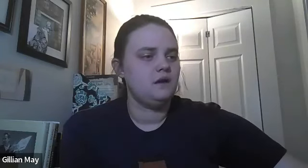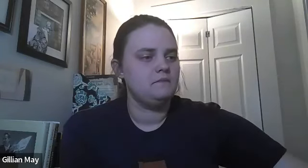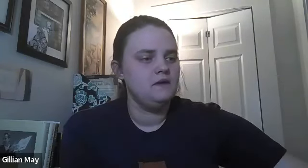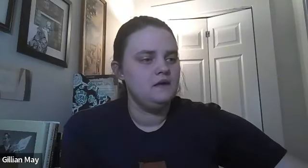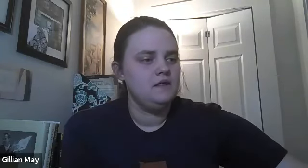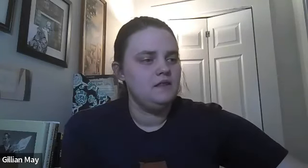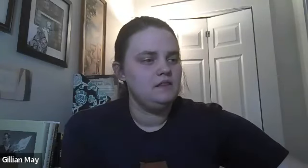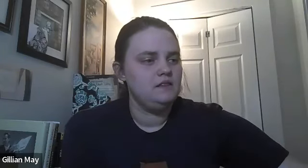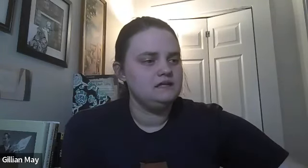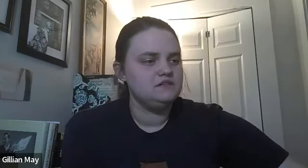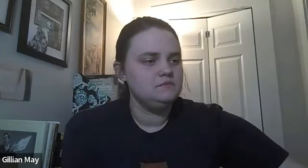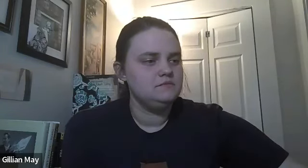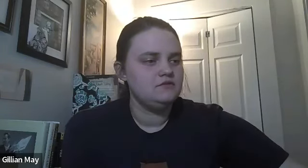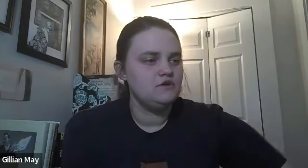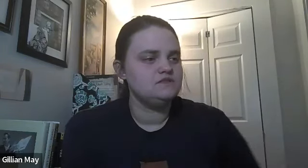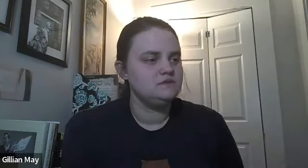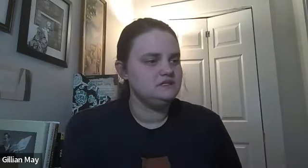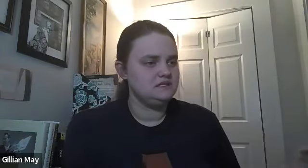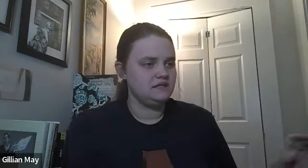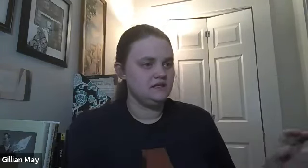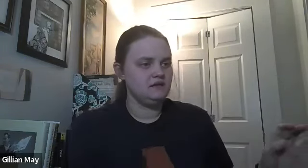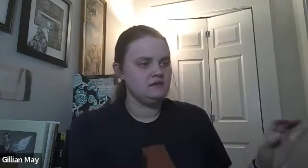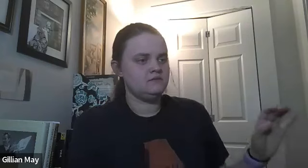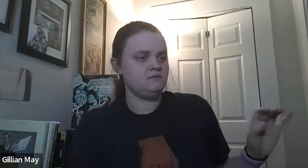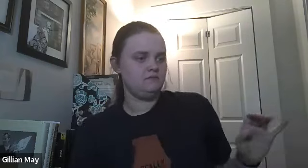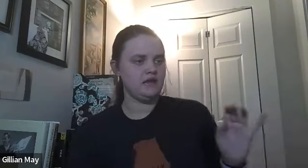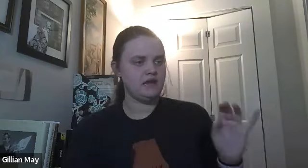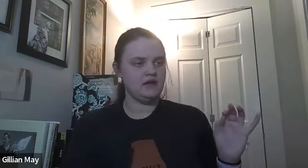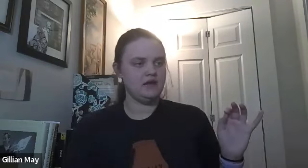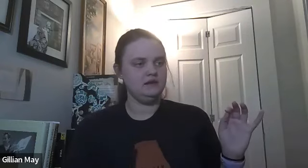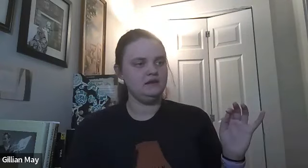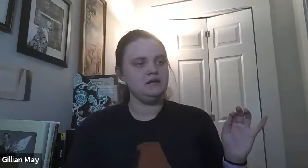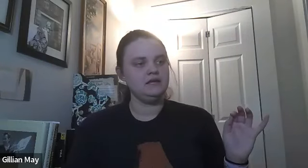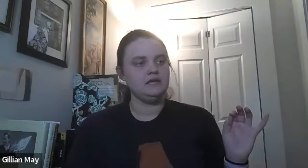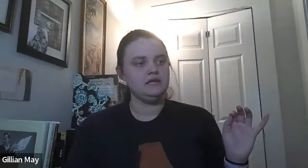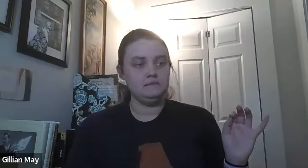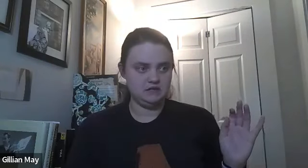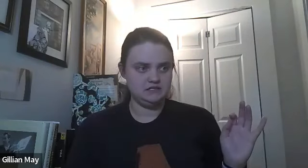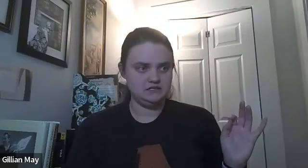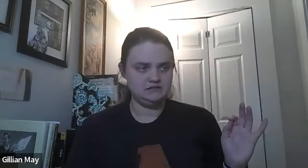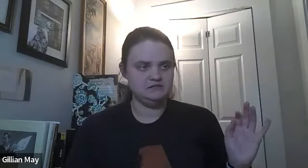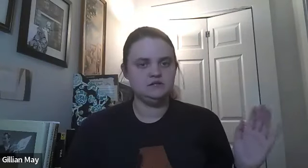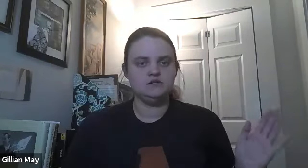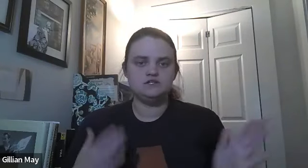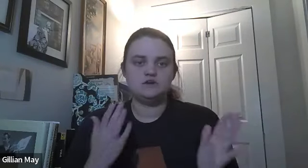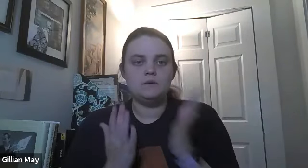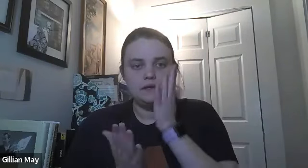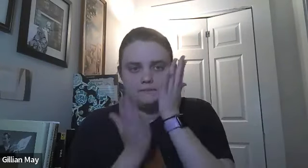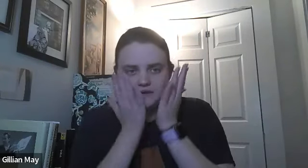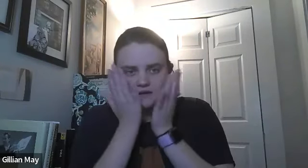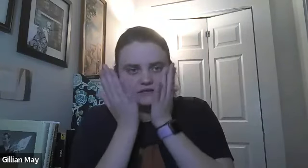Okay. Let's go back through those that we did. We had embarrassed. So